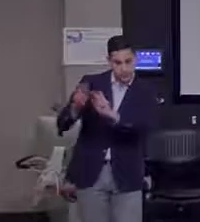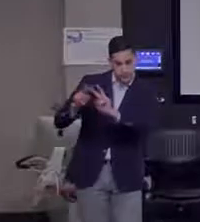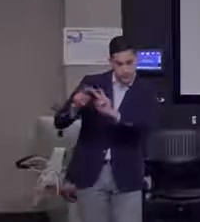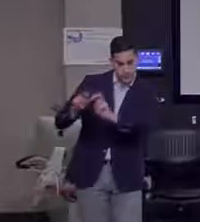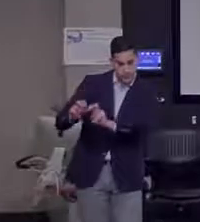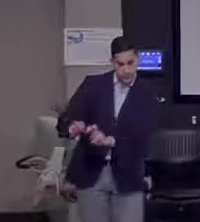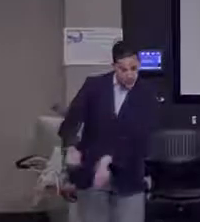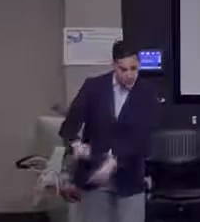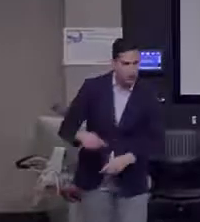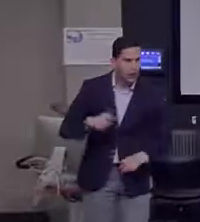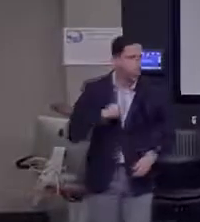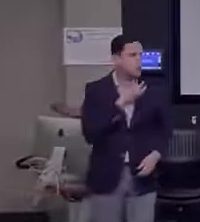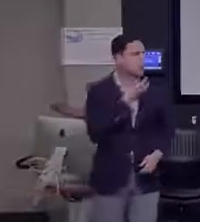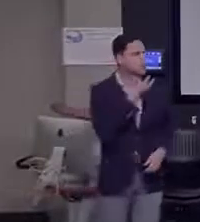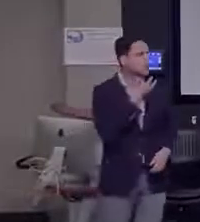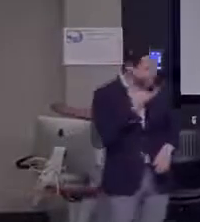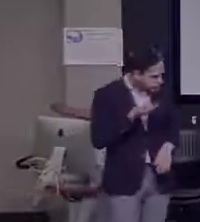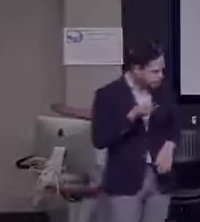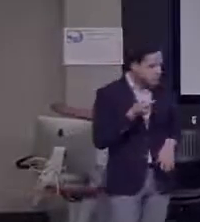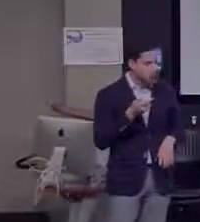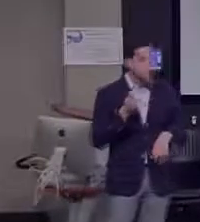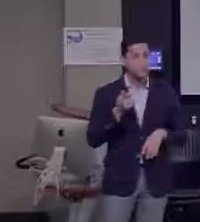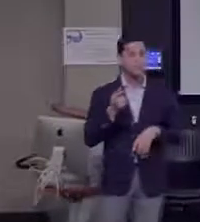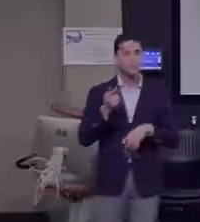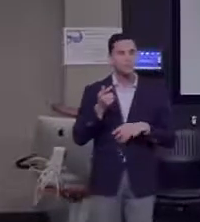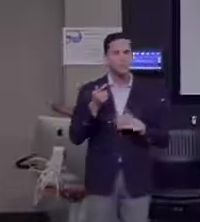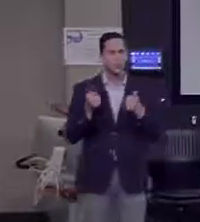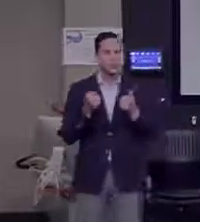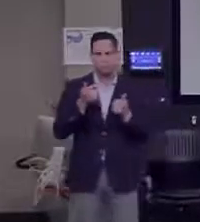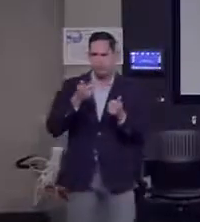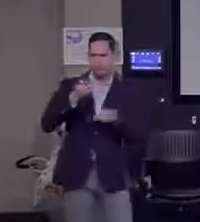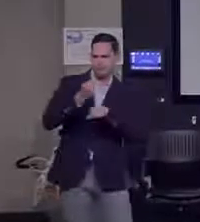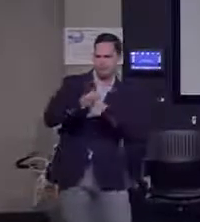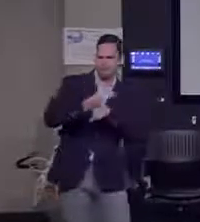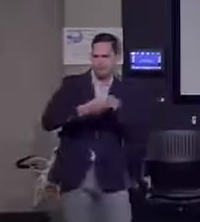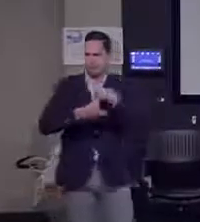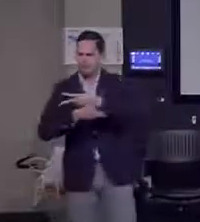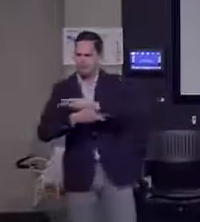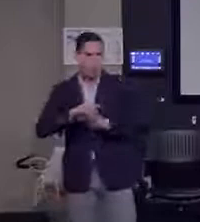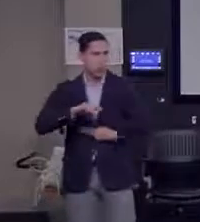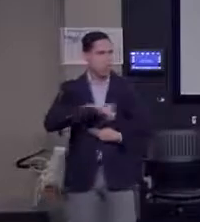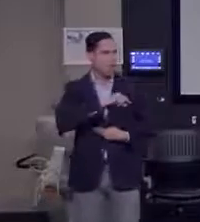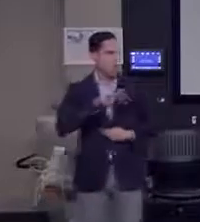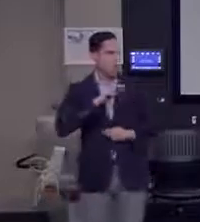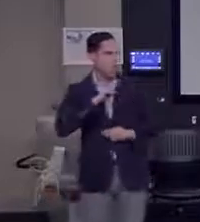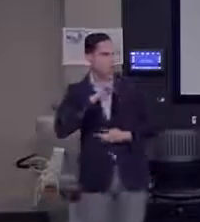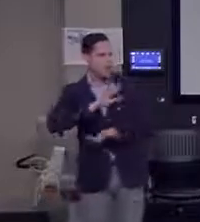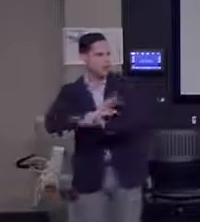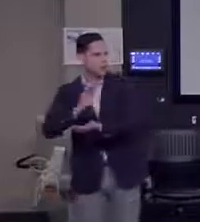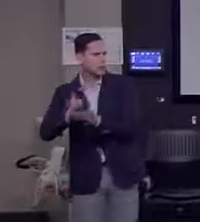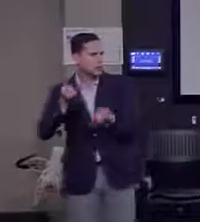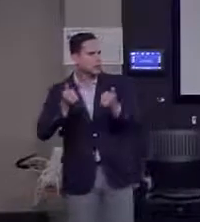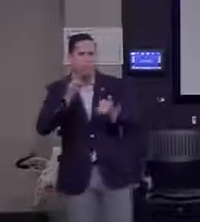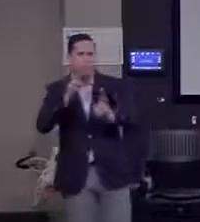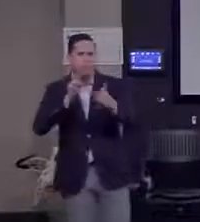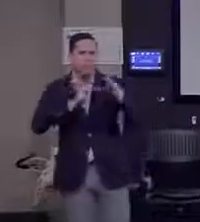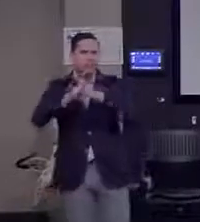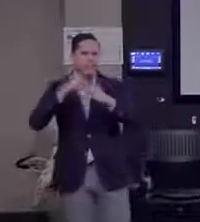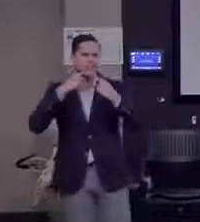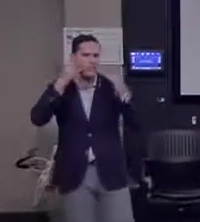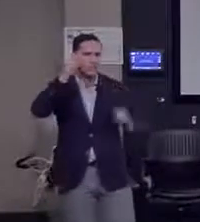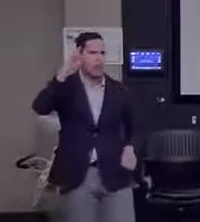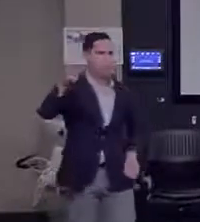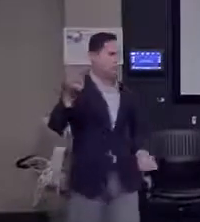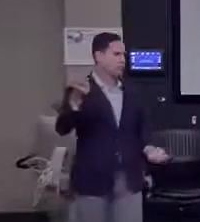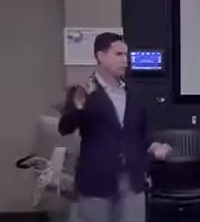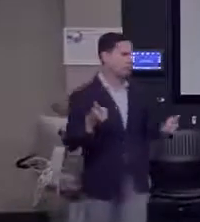asked whether those interactions, quality and quantity, were actually going to predict whether the kids fell in one